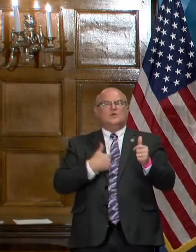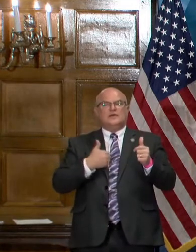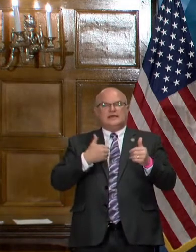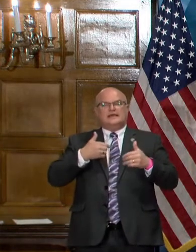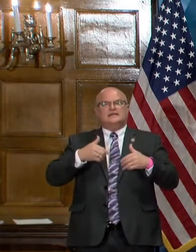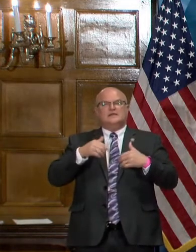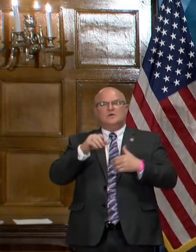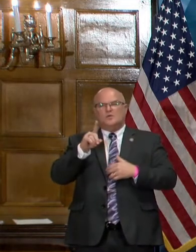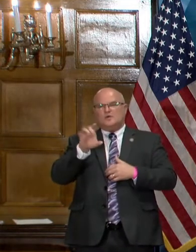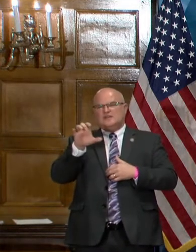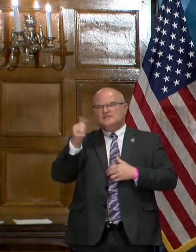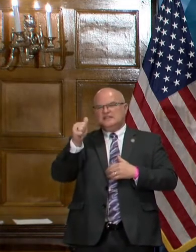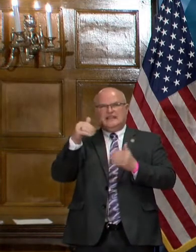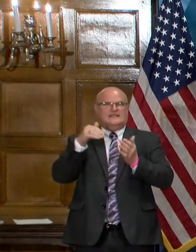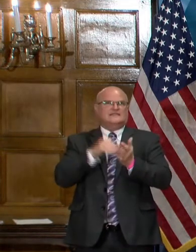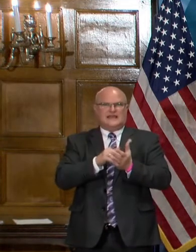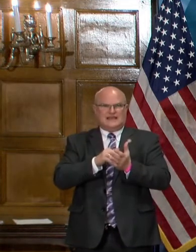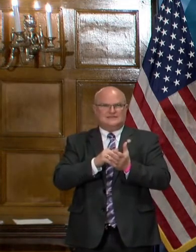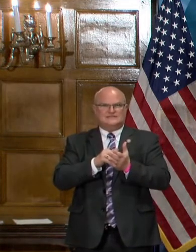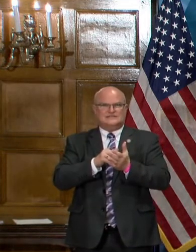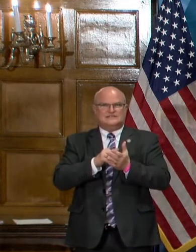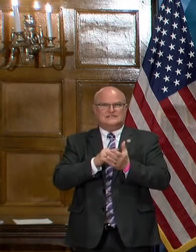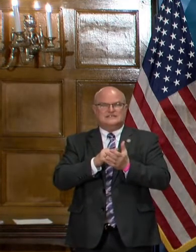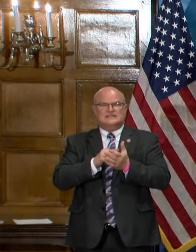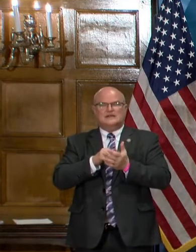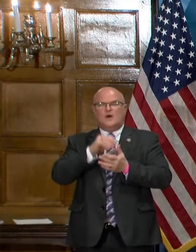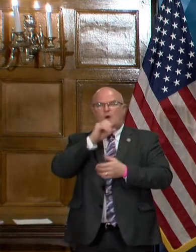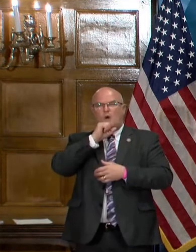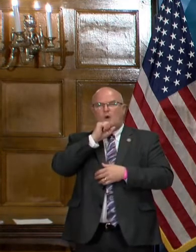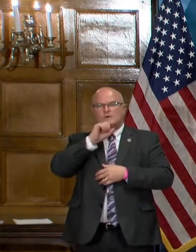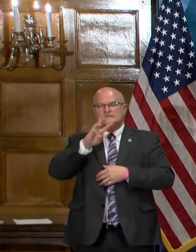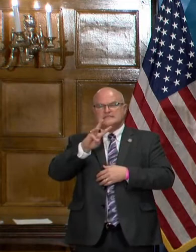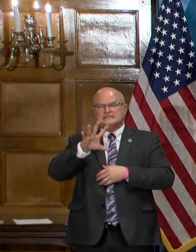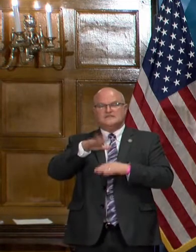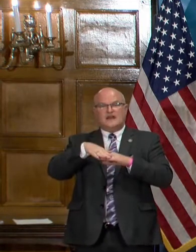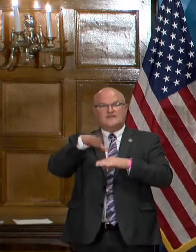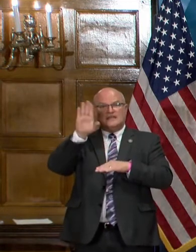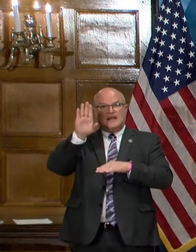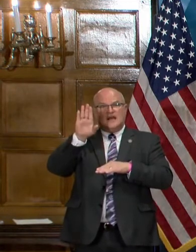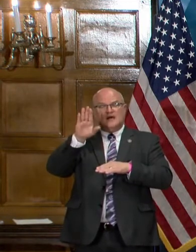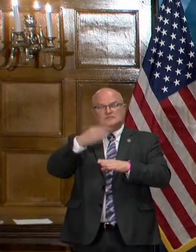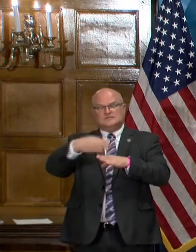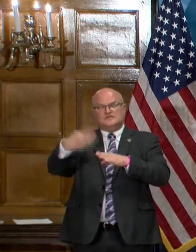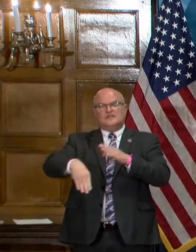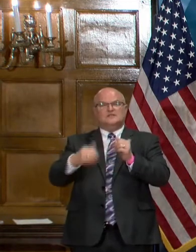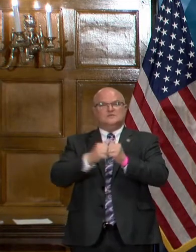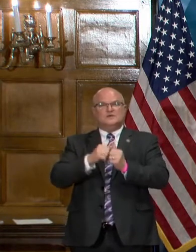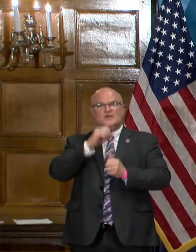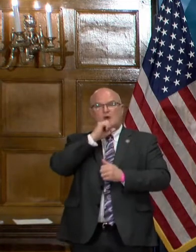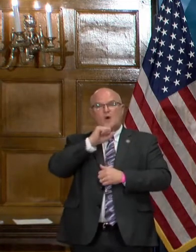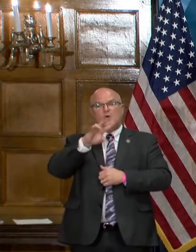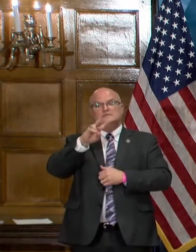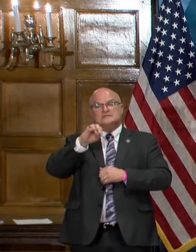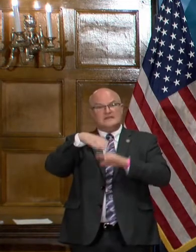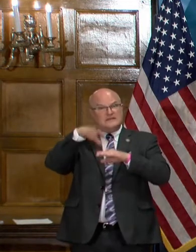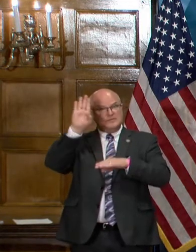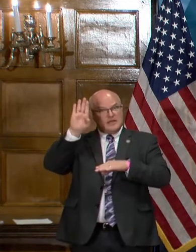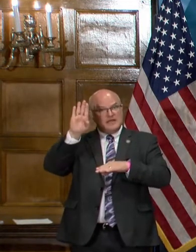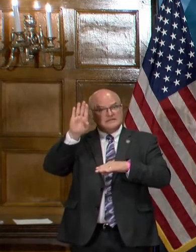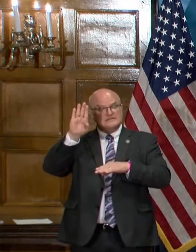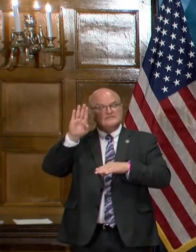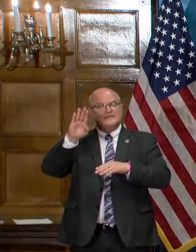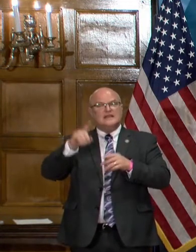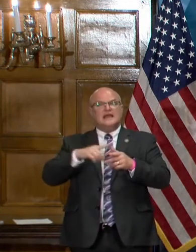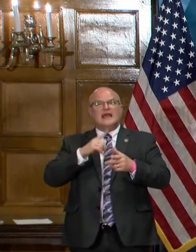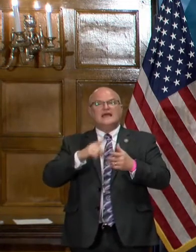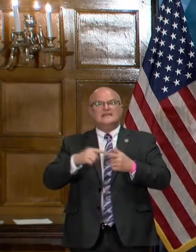these 110,000 65 plus through there to finish with our 70 plus age group.